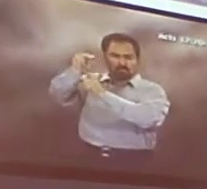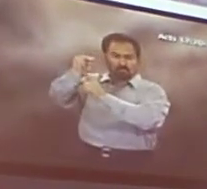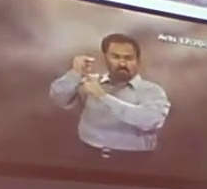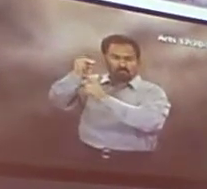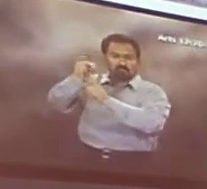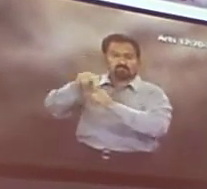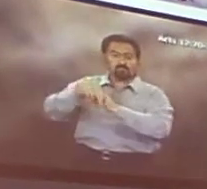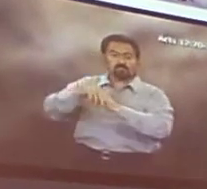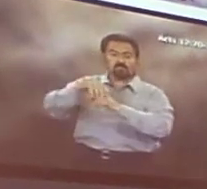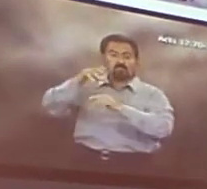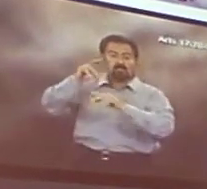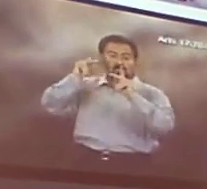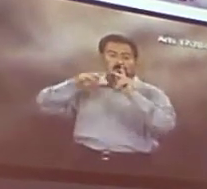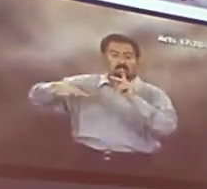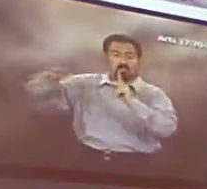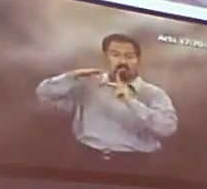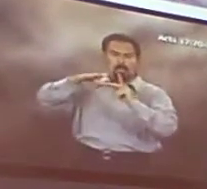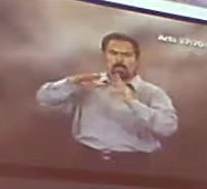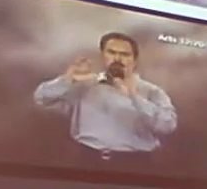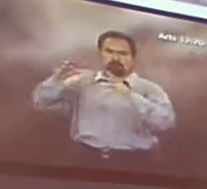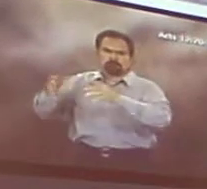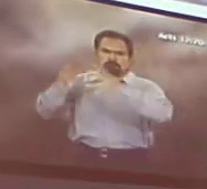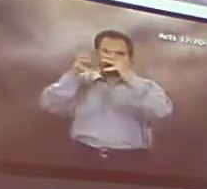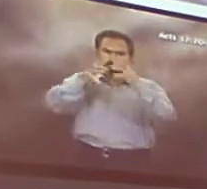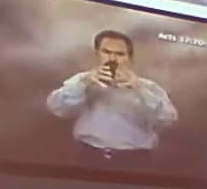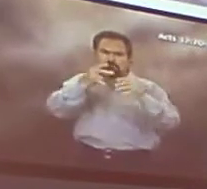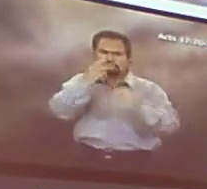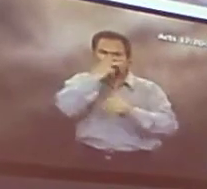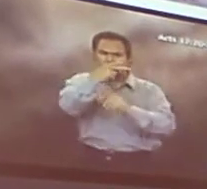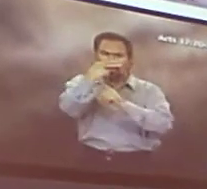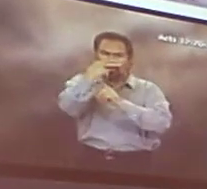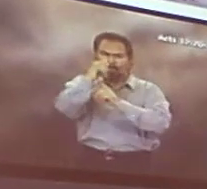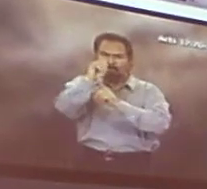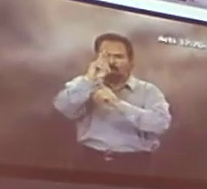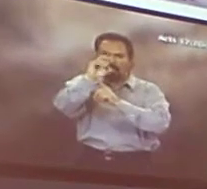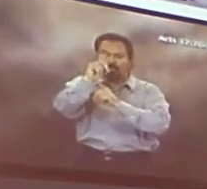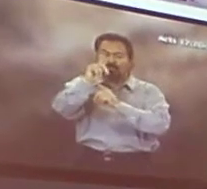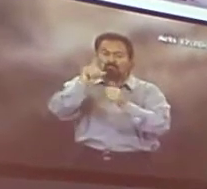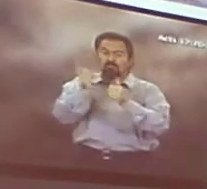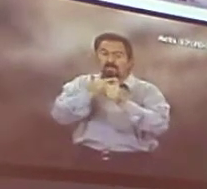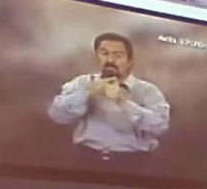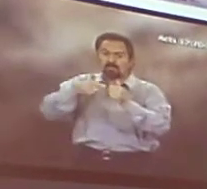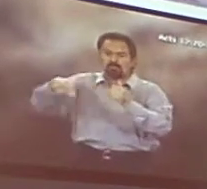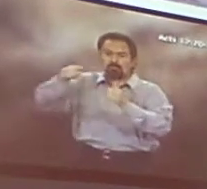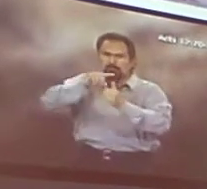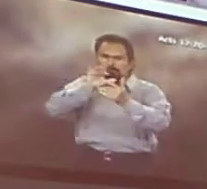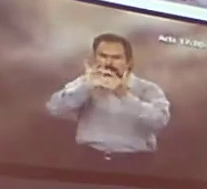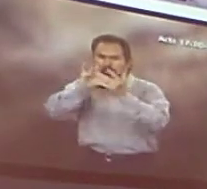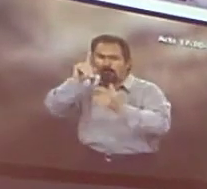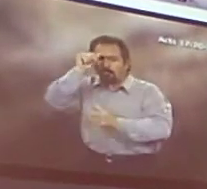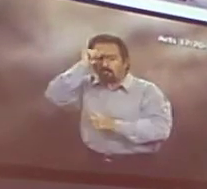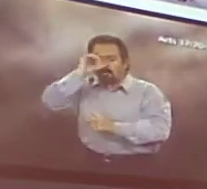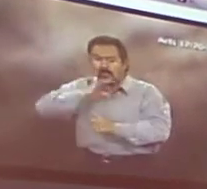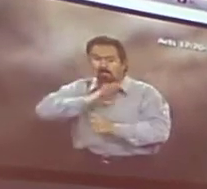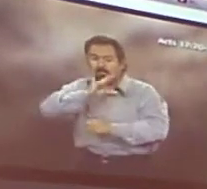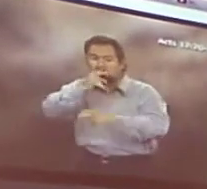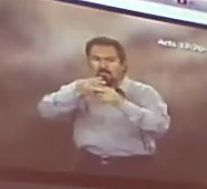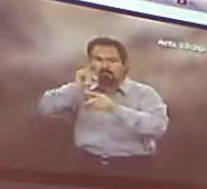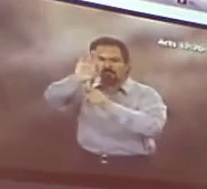He's talking about where they are. He was angry with those people. And then they went to go see Herod. Okay.